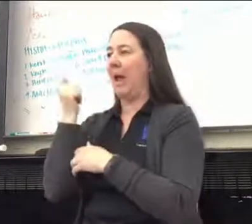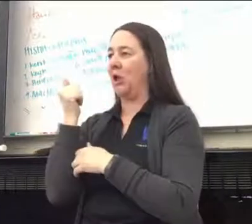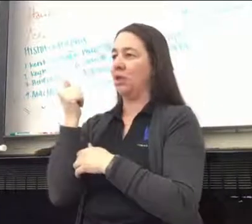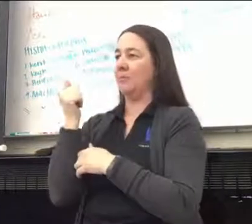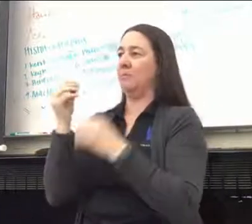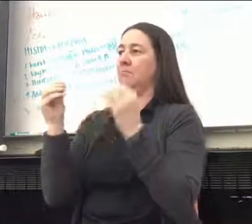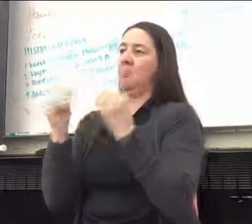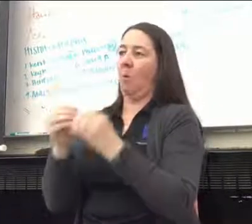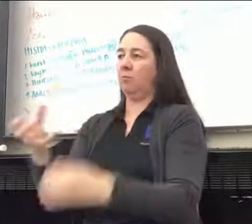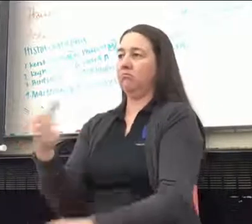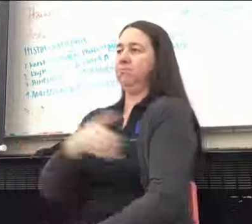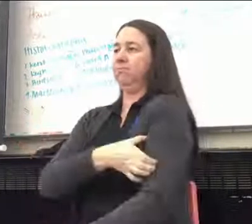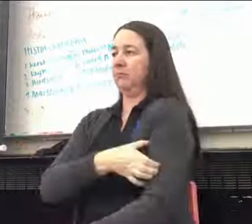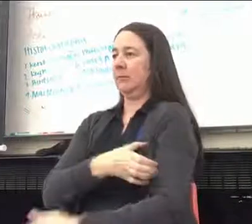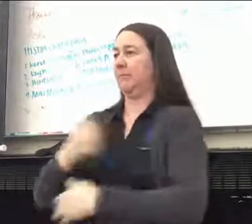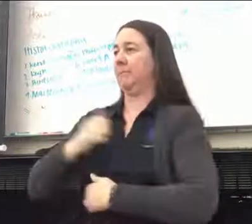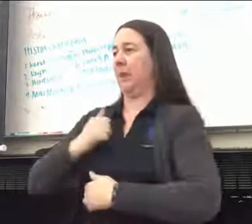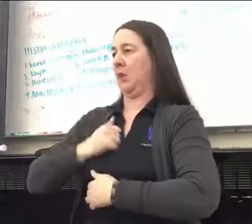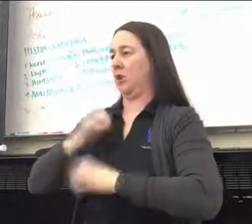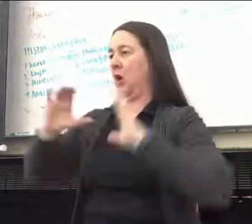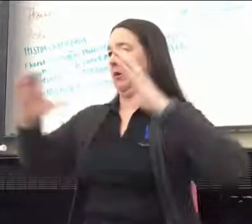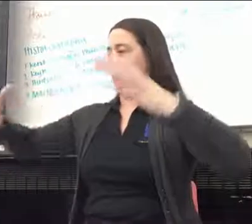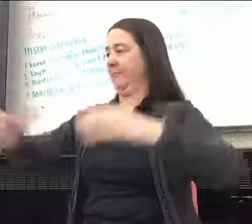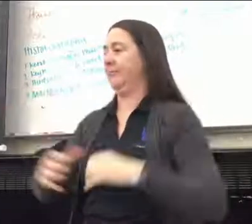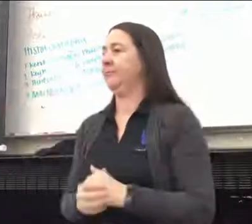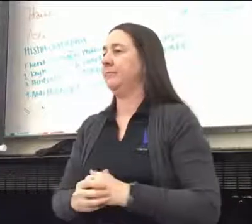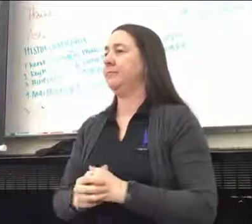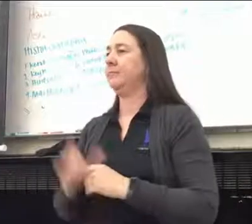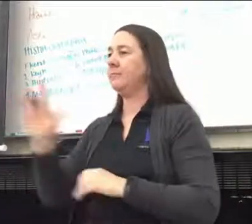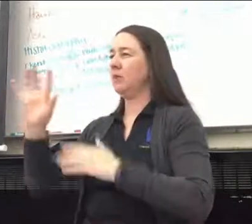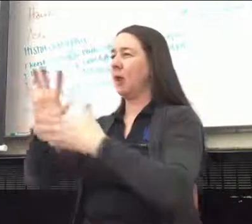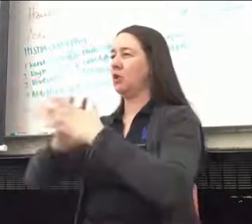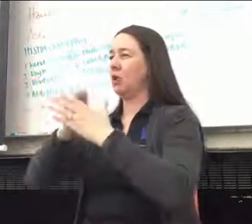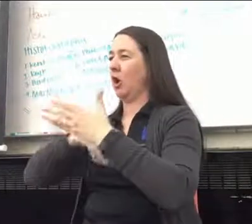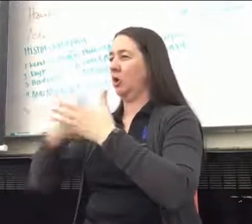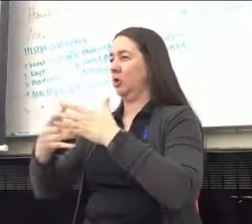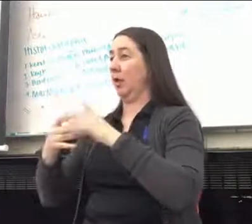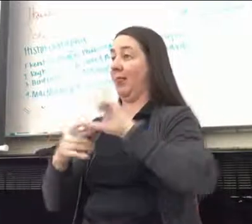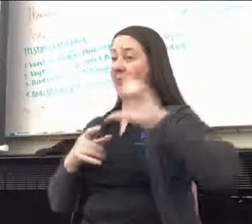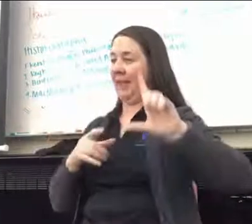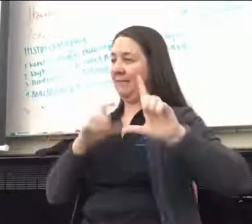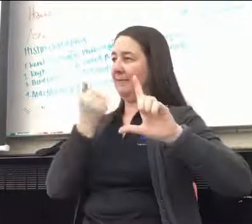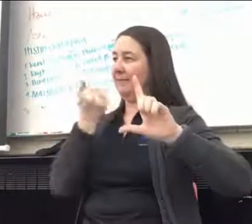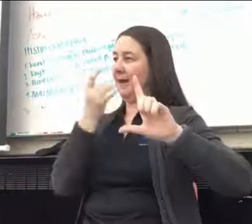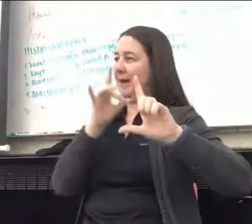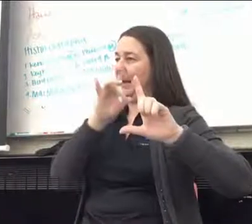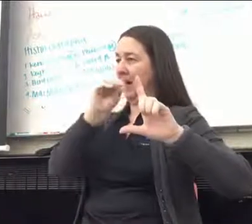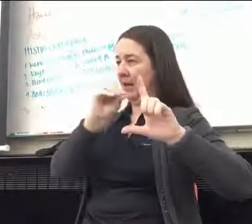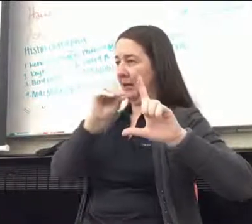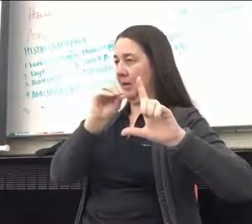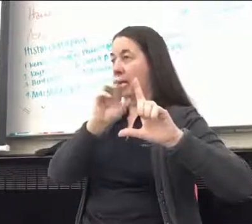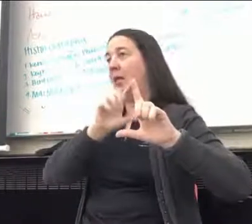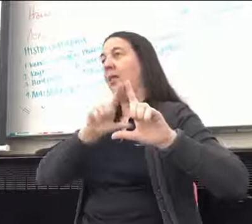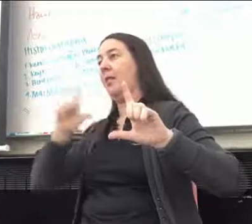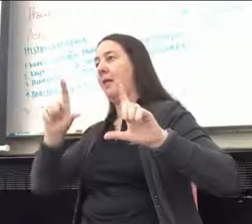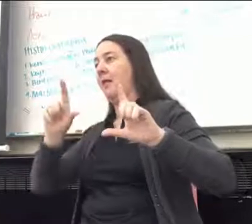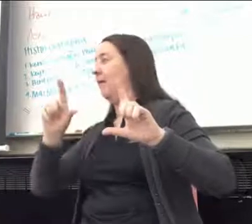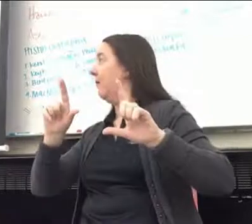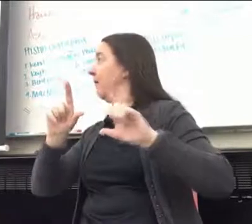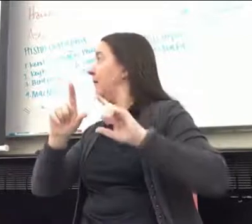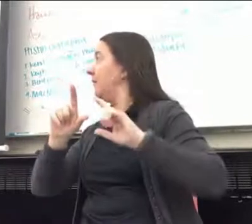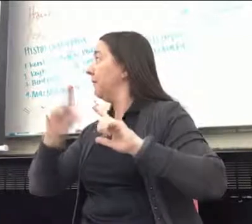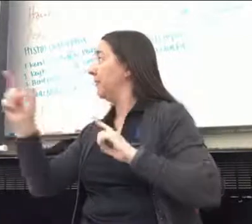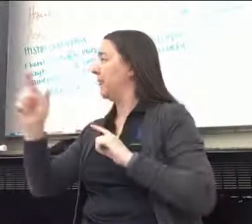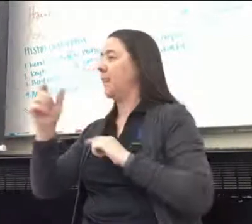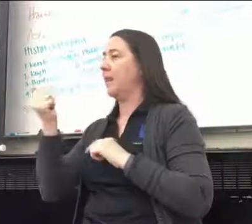military. Now, if you look at this chart right here, far left is in 1880. Far right is going to be in 1914, the start of the war.